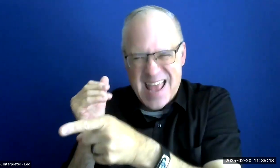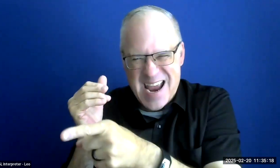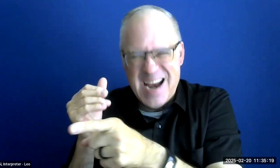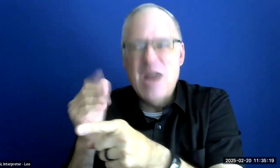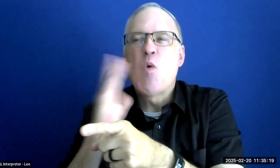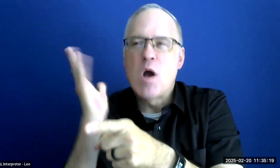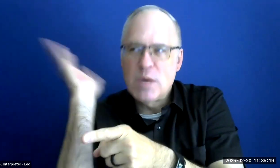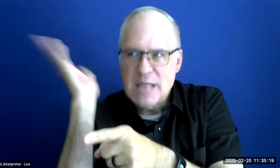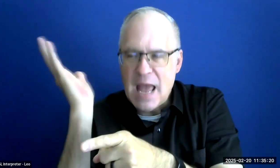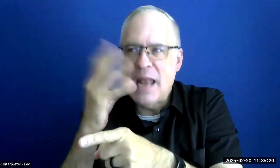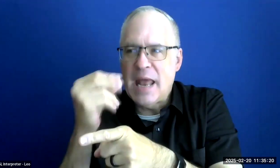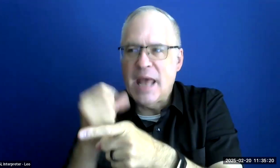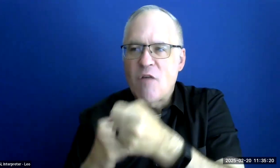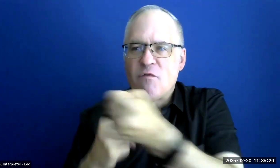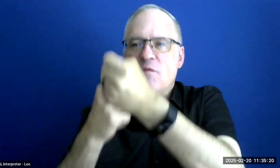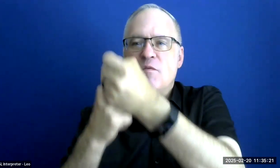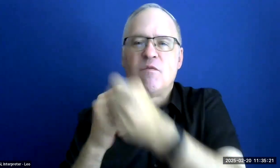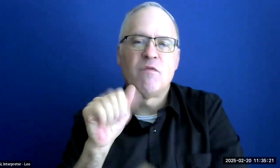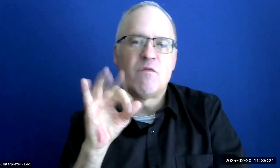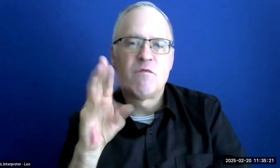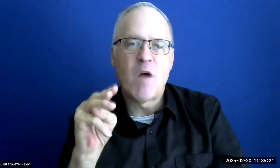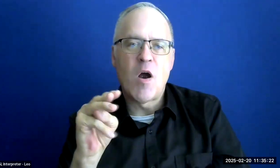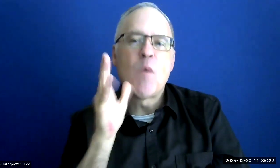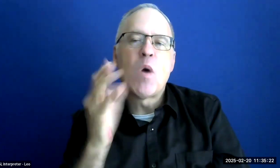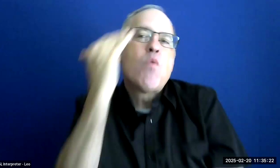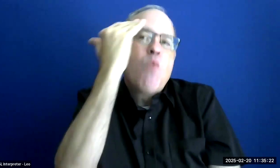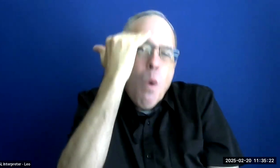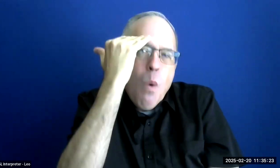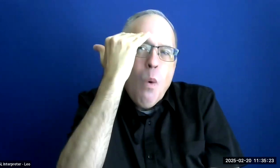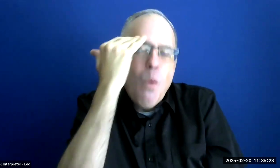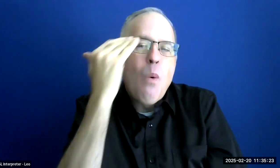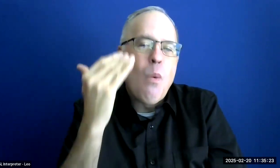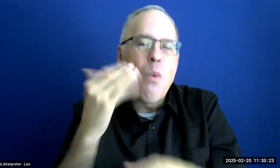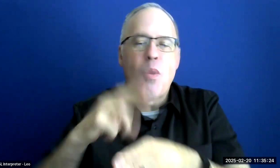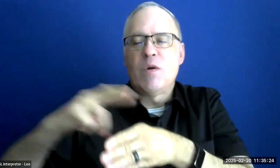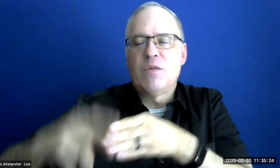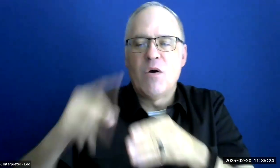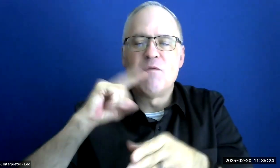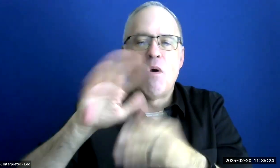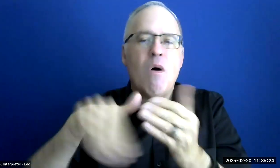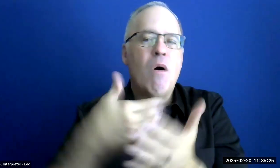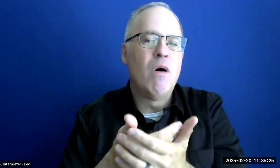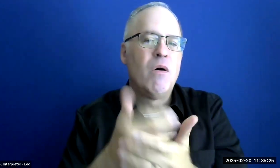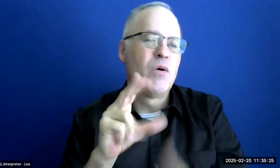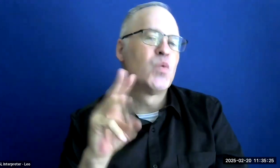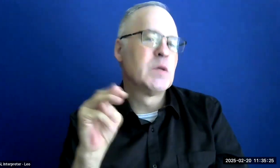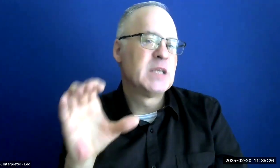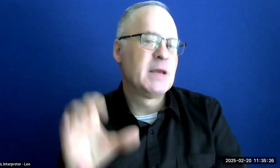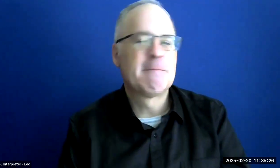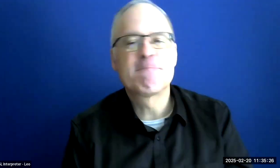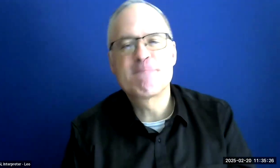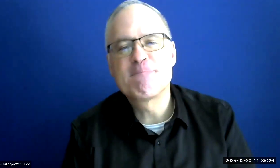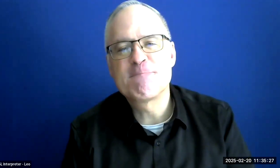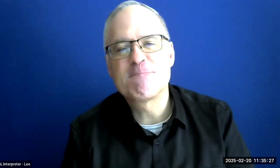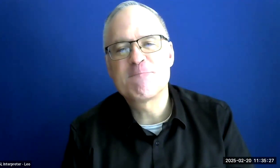affirmed, and therefore we will then know what the outcomes will be for the worldwide United Methodist Church.